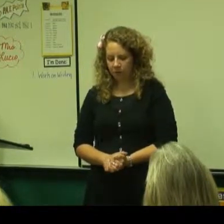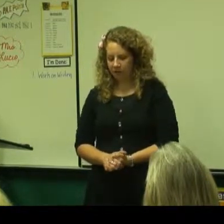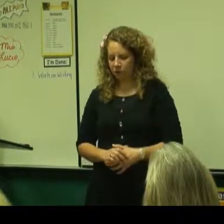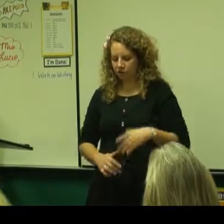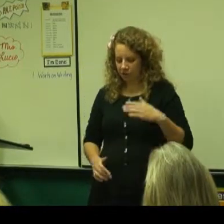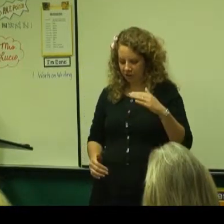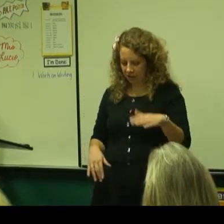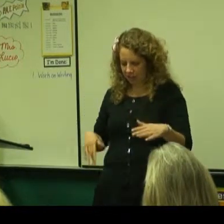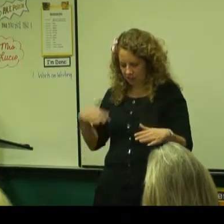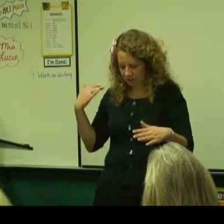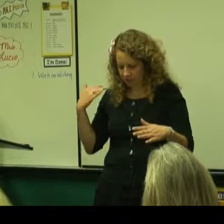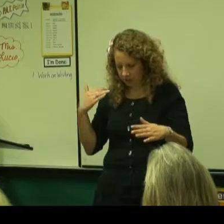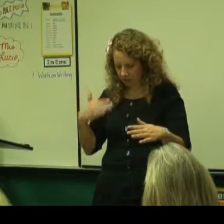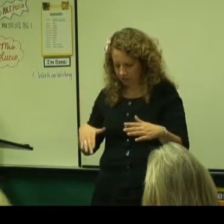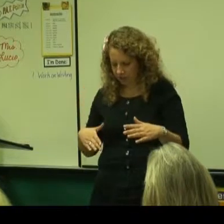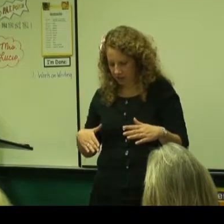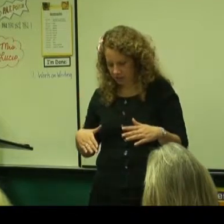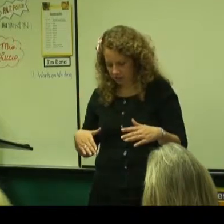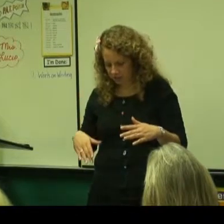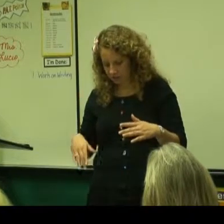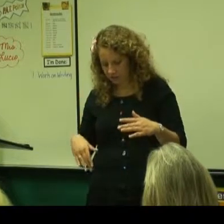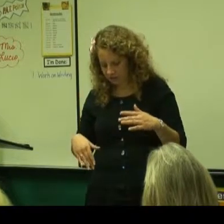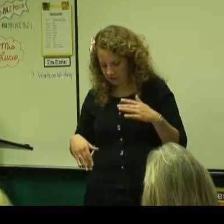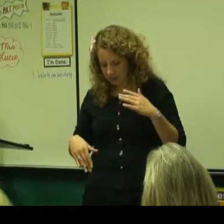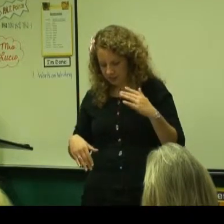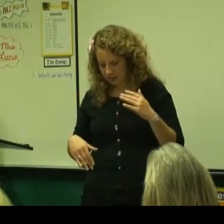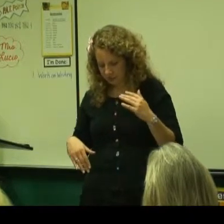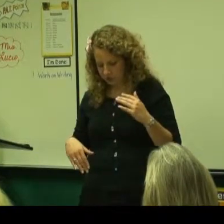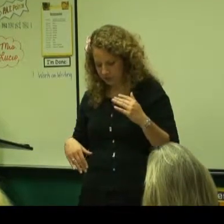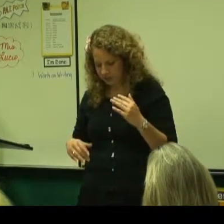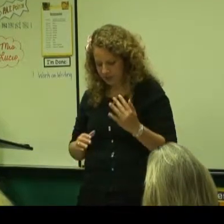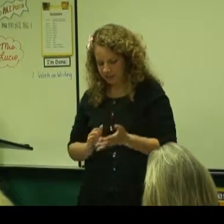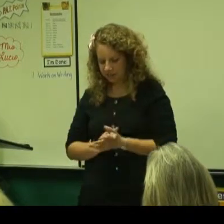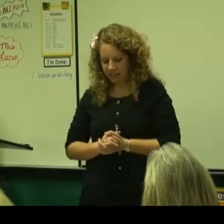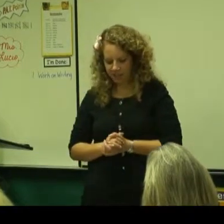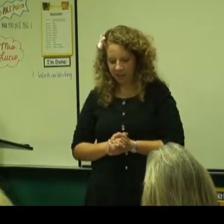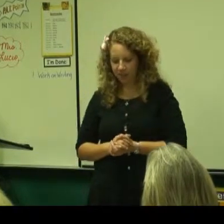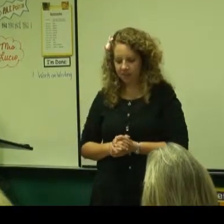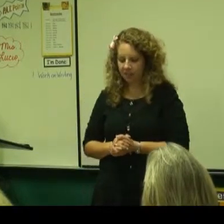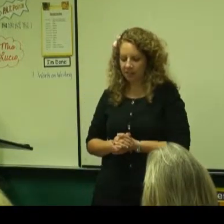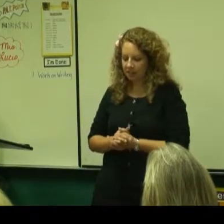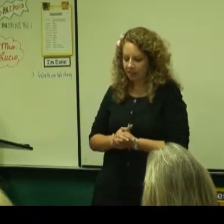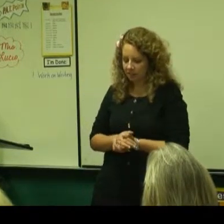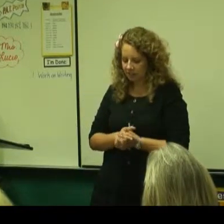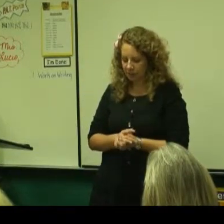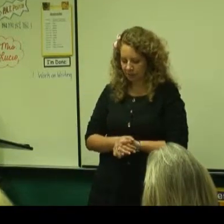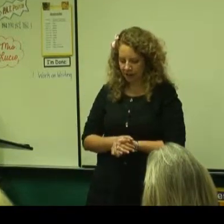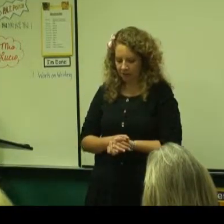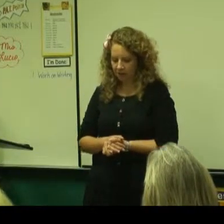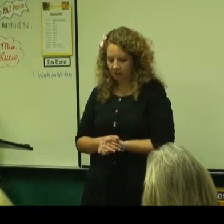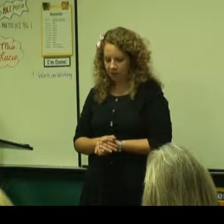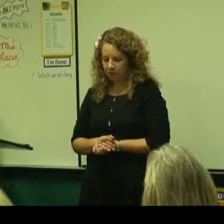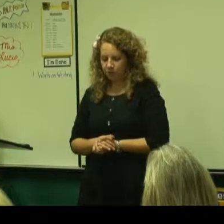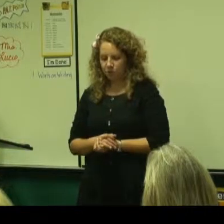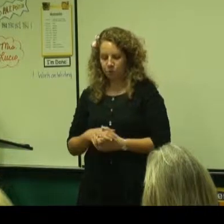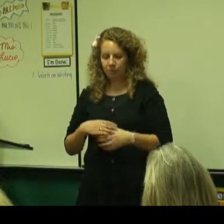okay, so I'll just tell you the English and then I'll tell you the ASL gloss and show you how to sign it. Okay, so it says, love is not proud. So it would